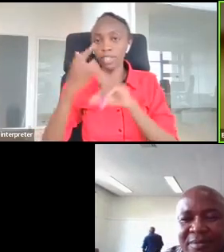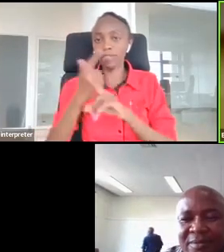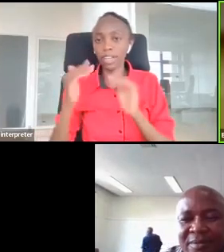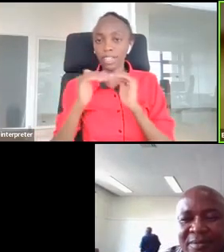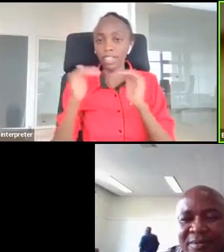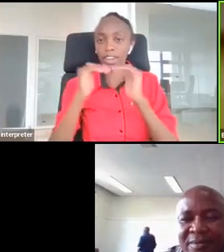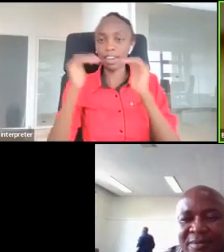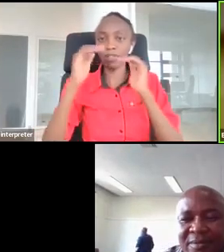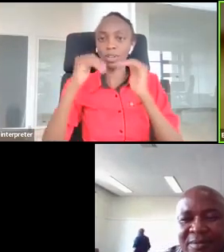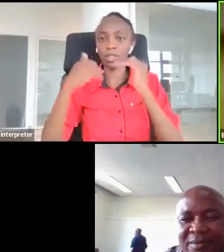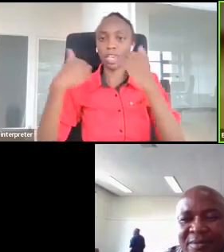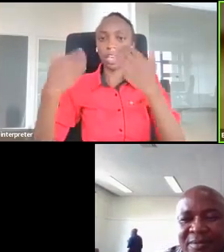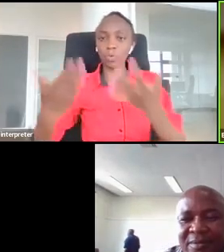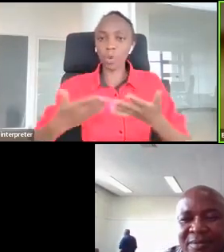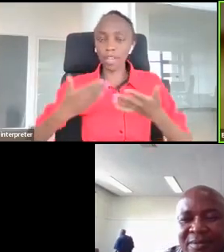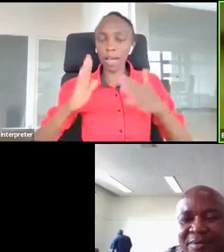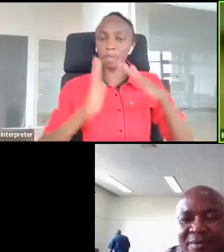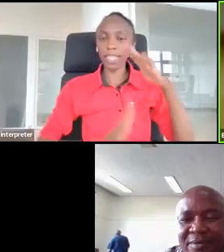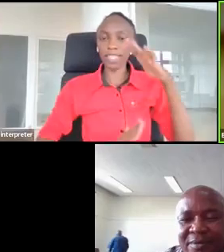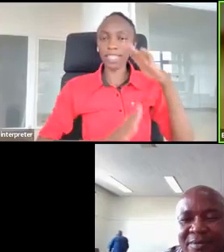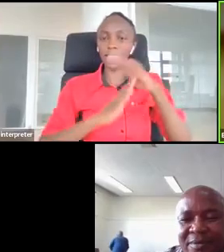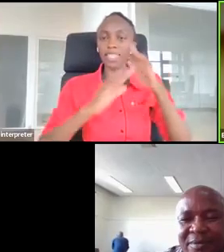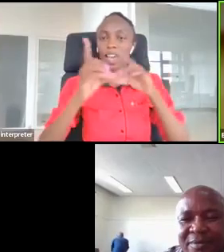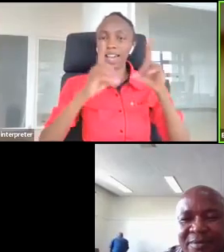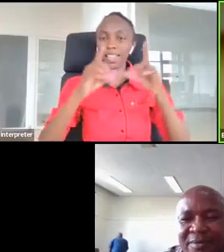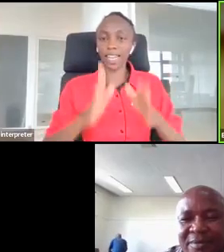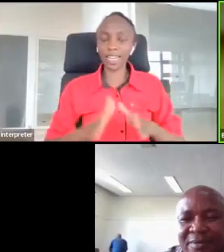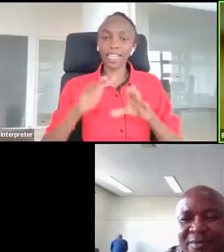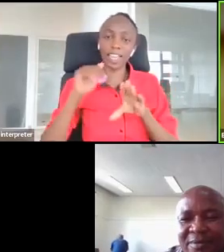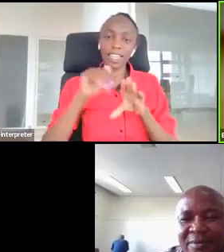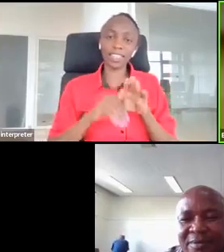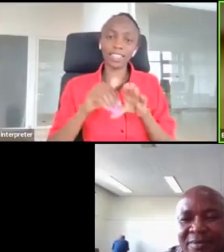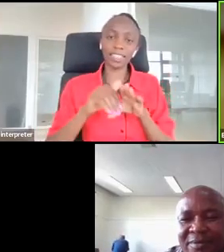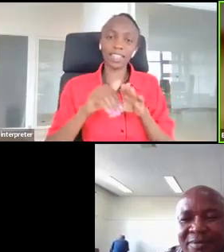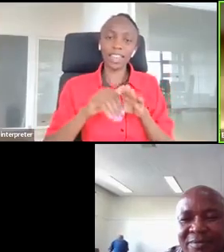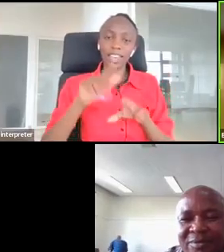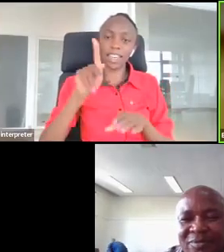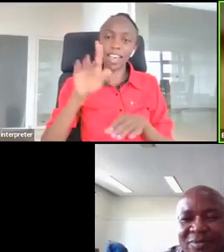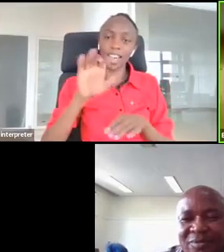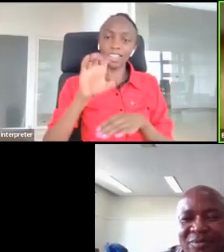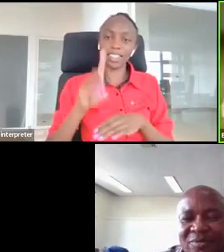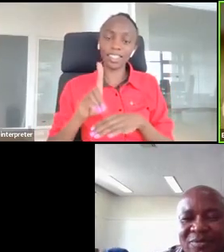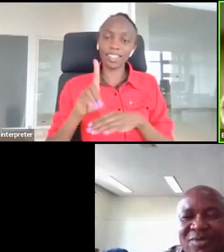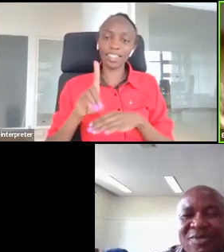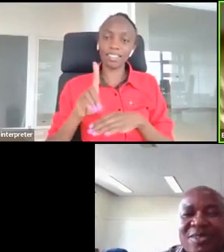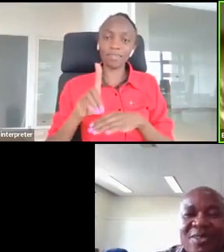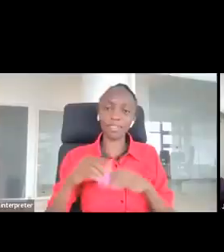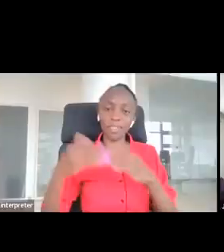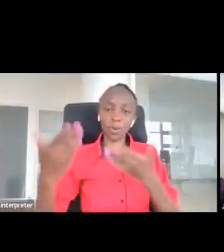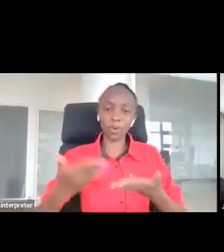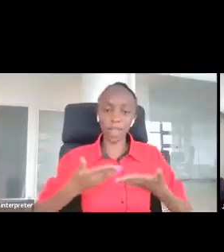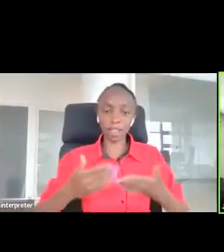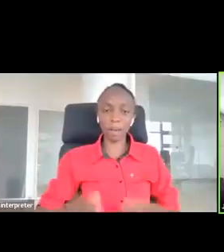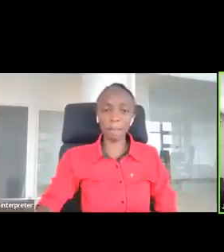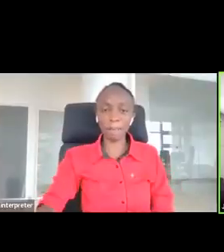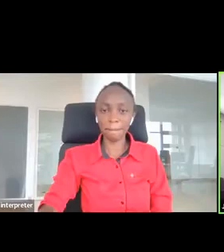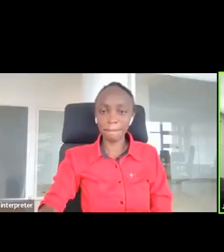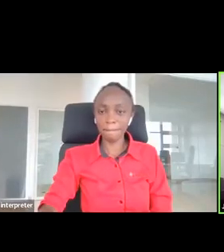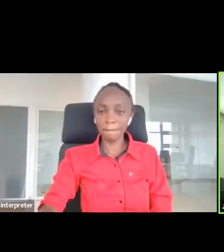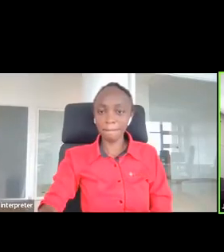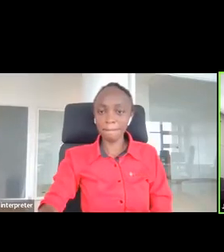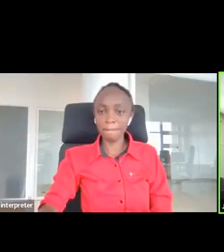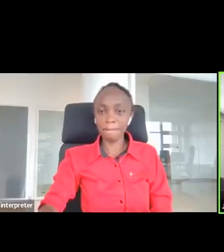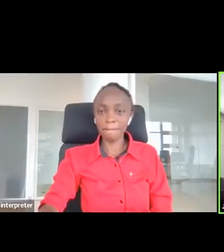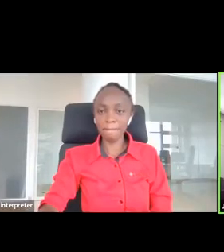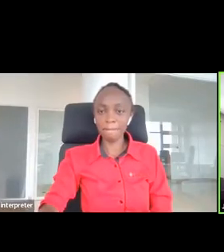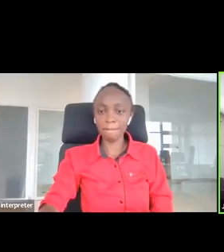Director, KICD, Mr. John Kimodo. Welcome, sir. Hello. Thank